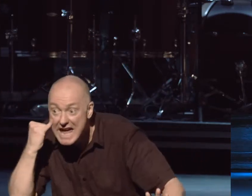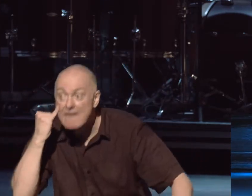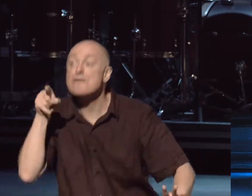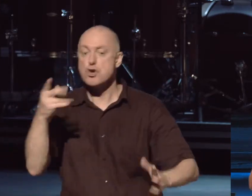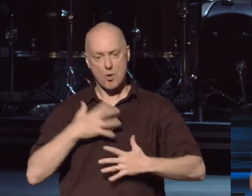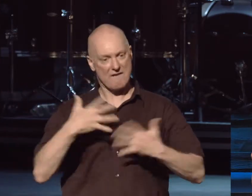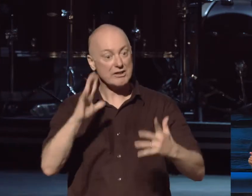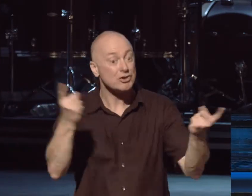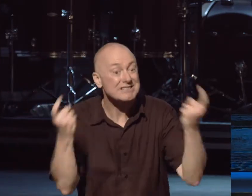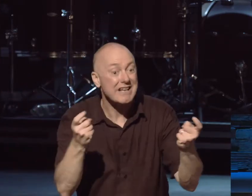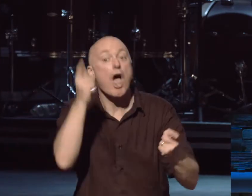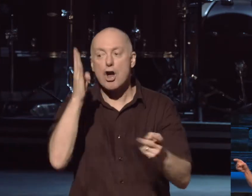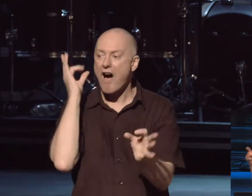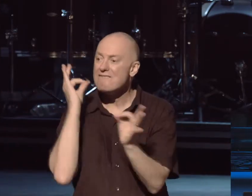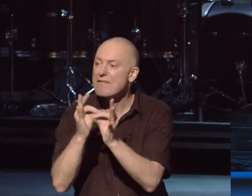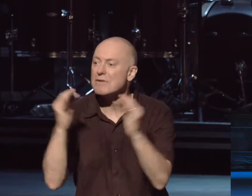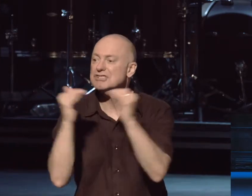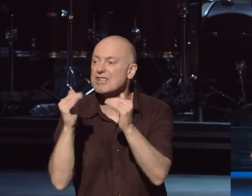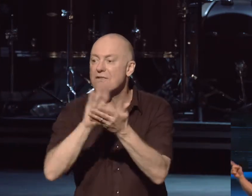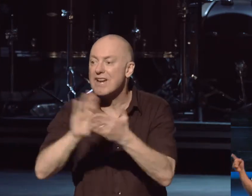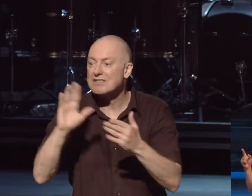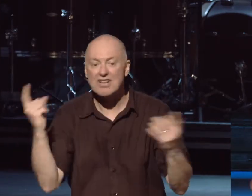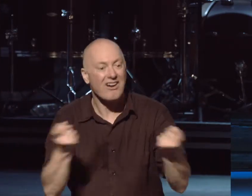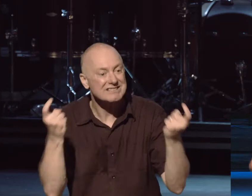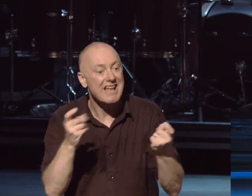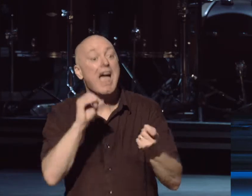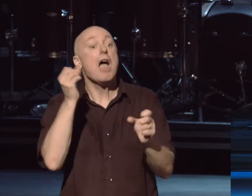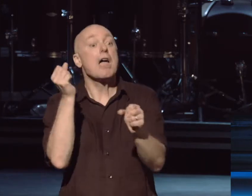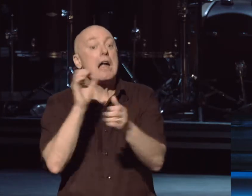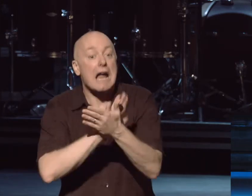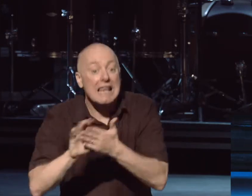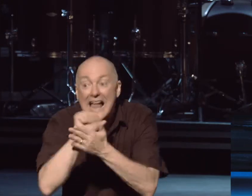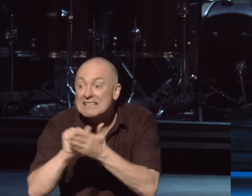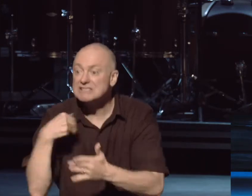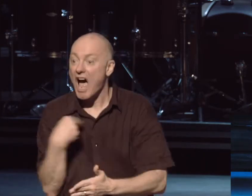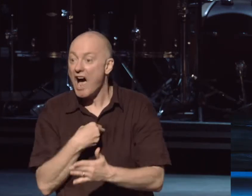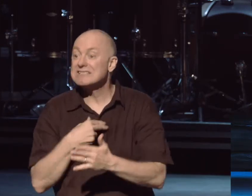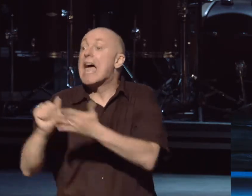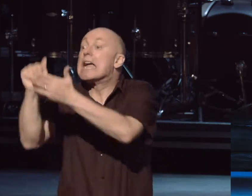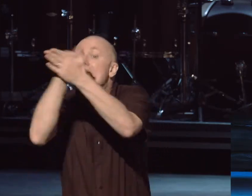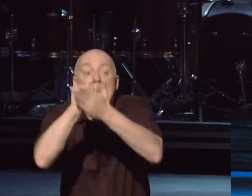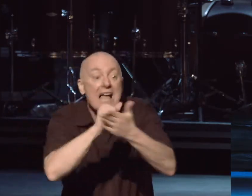if you confess your sins, God is faithful and just to forgive us our sins and cleanse us.